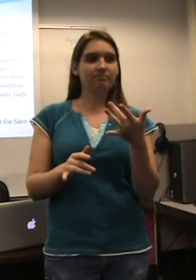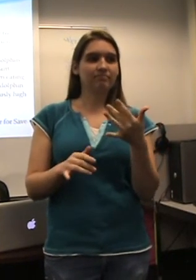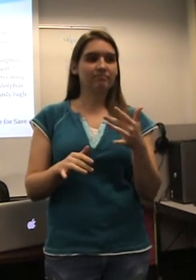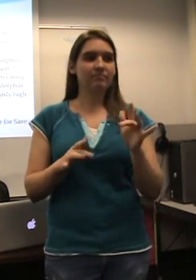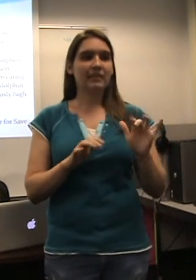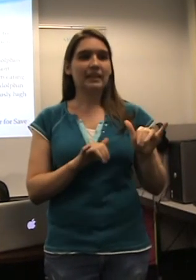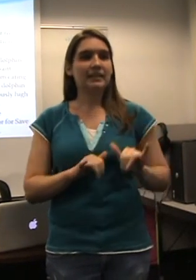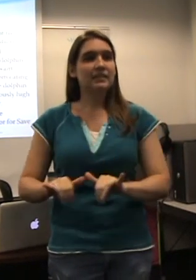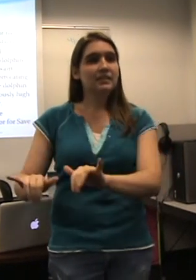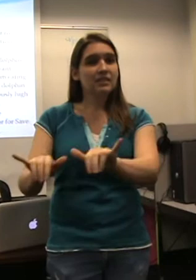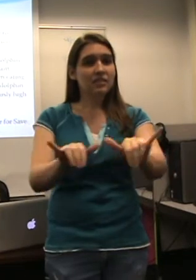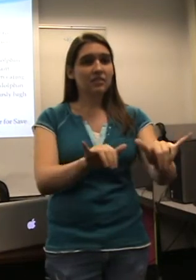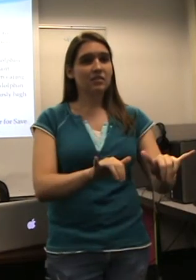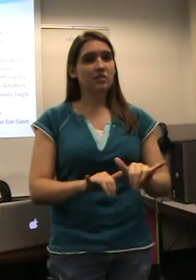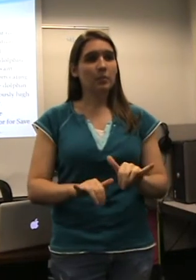Japan.